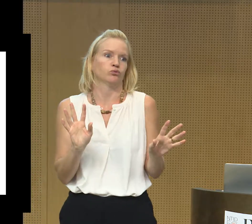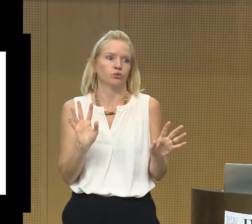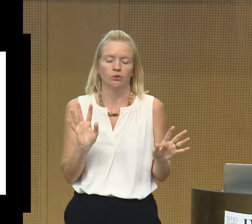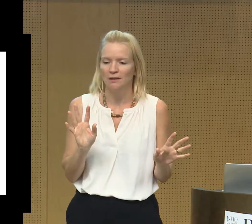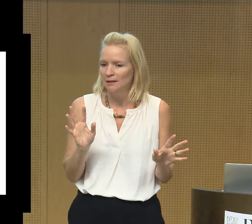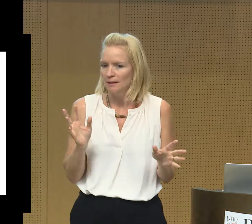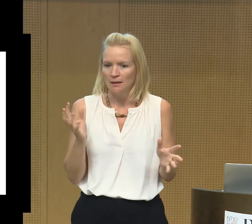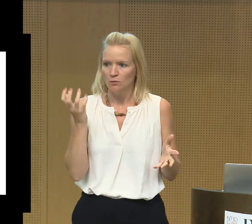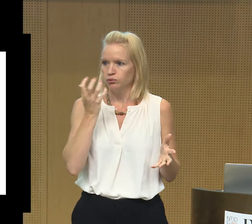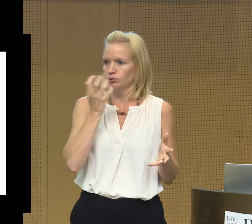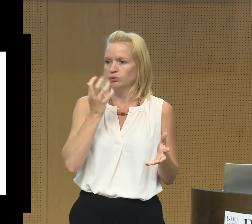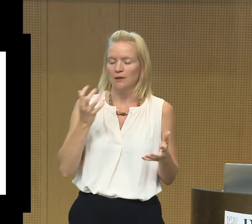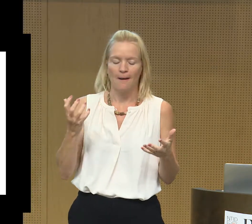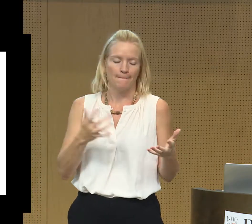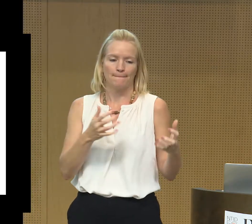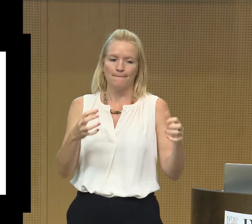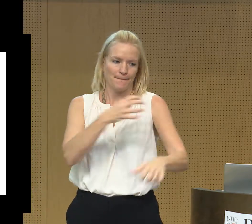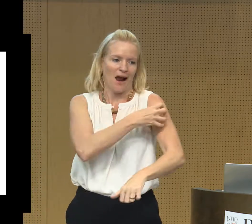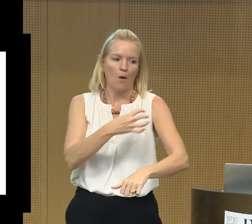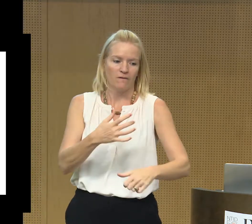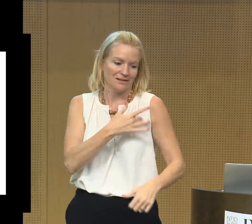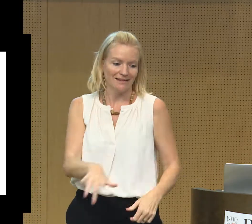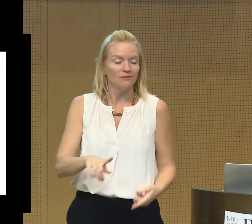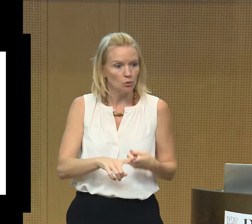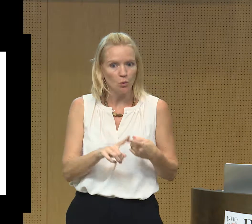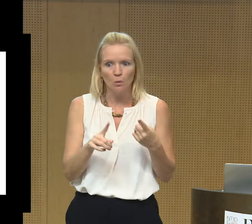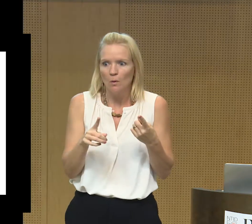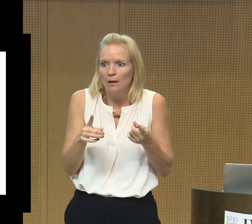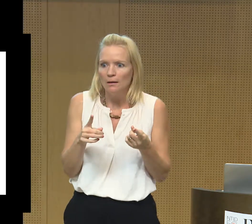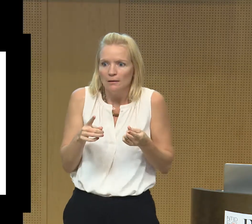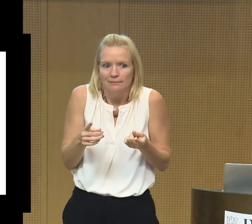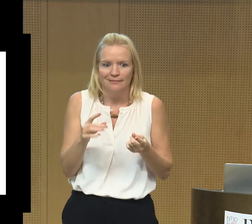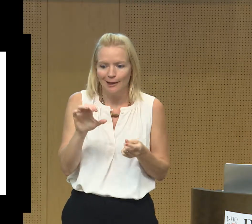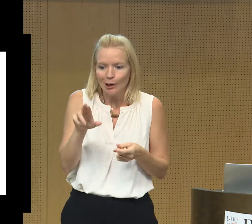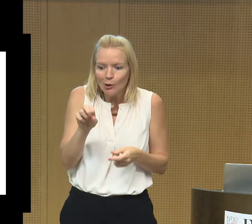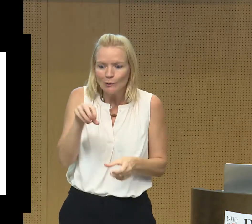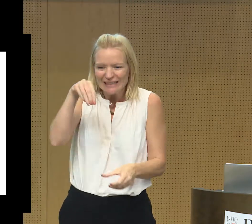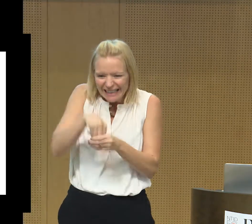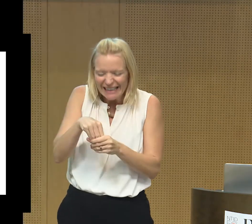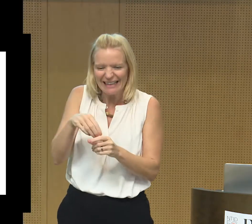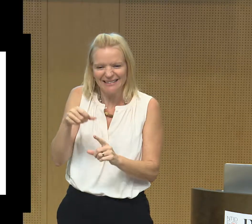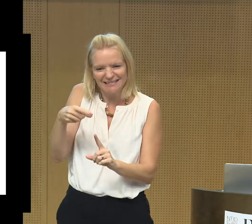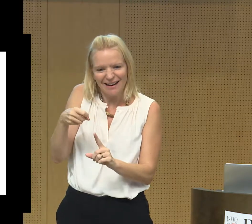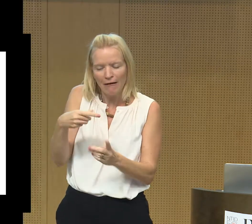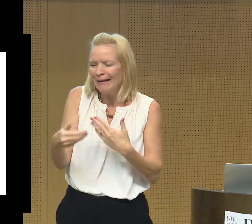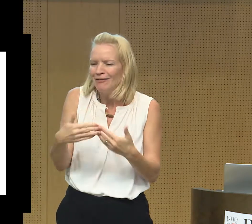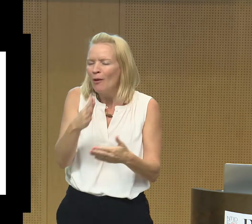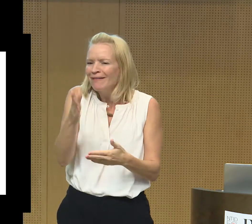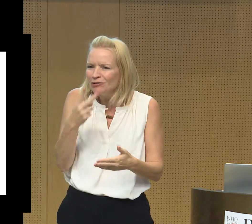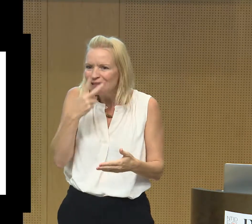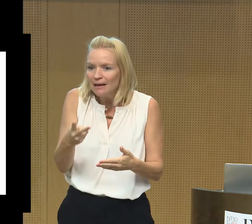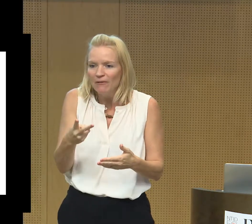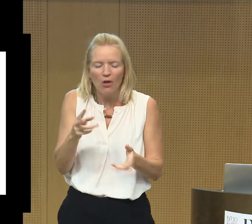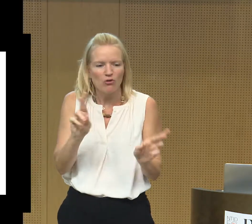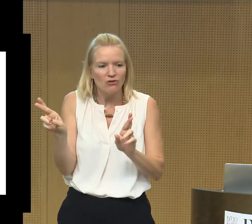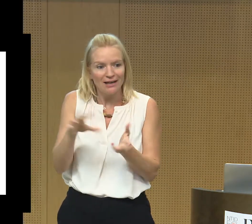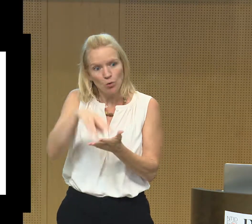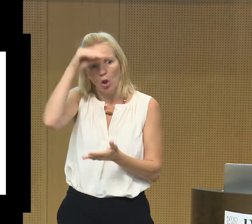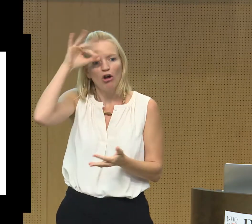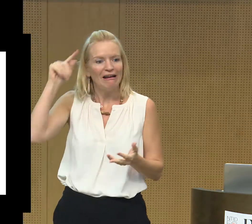infants are hypersensitive to the cues in the stimulus. They're ready to learn that